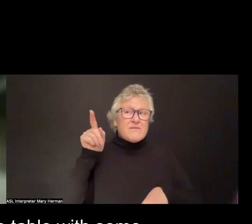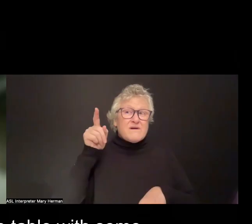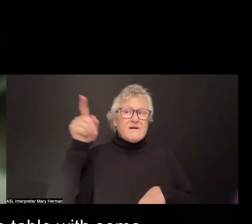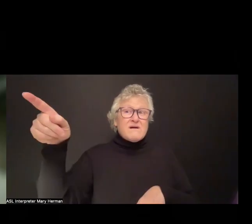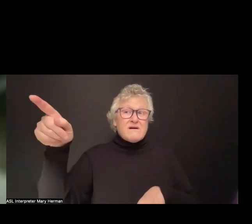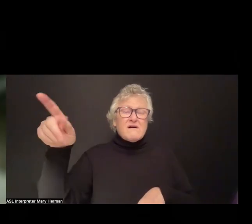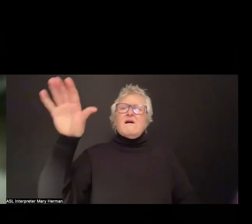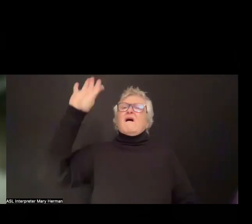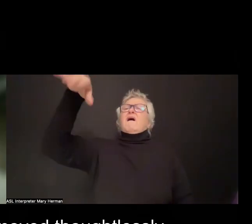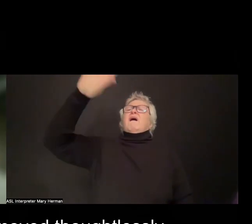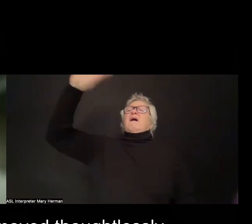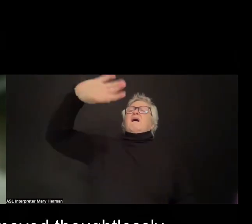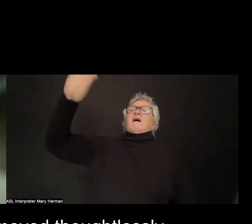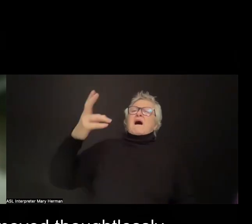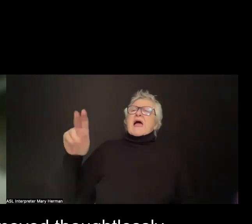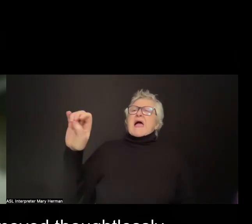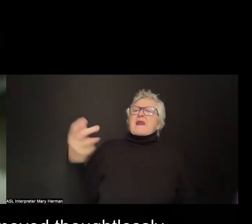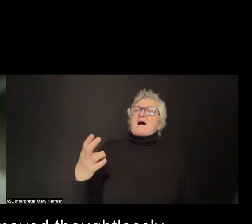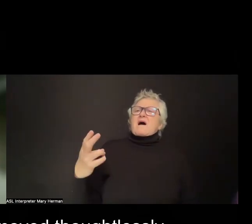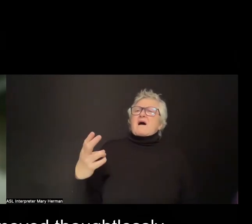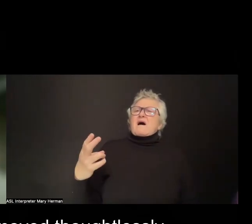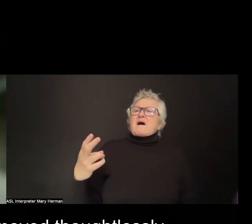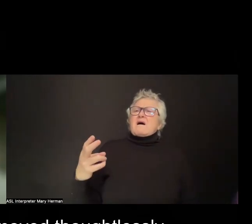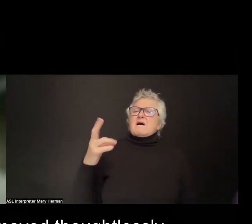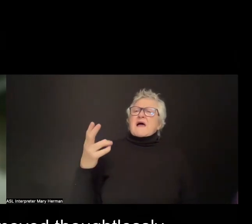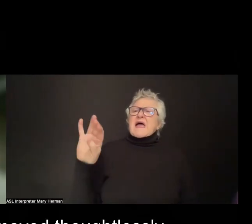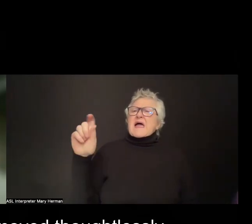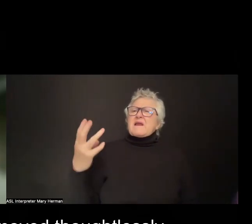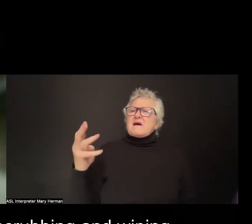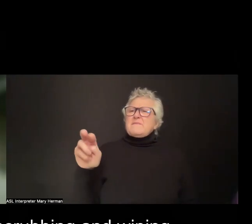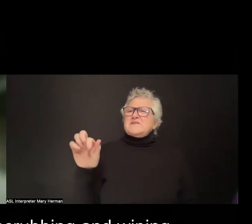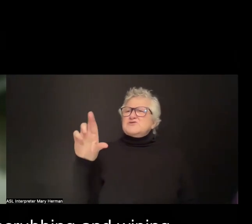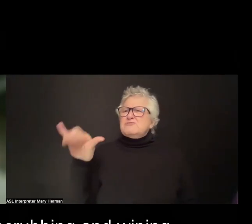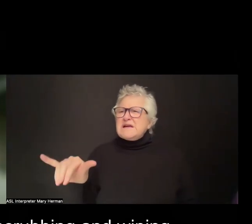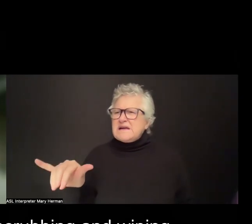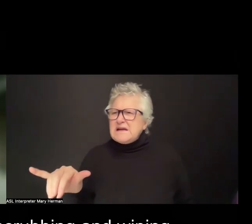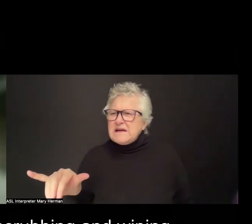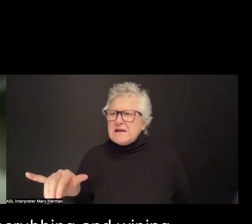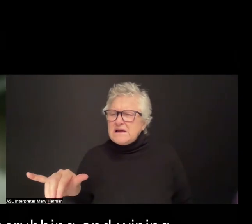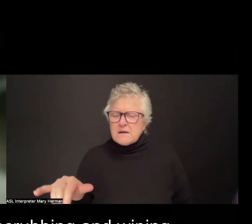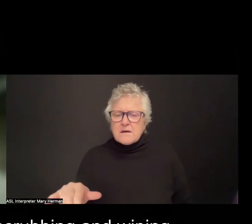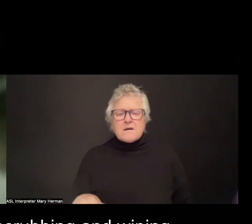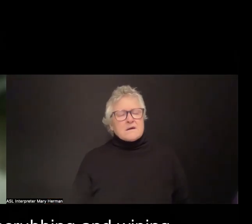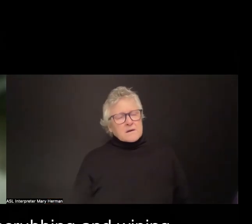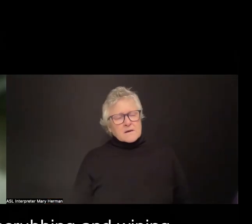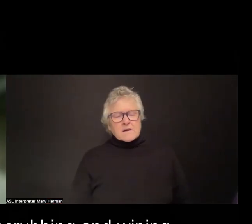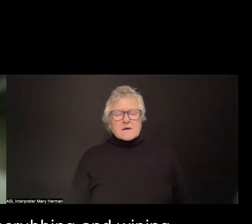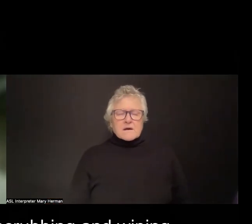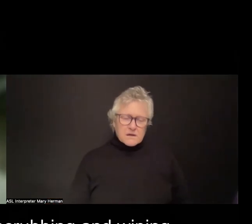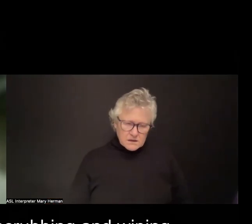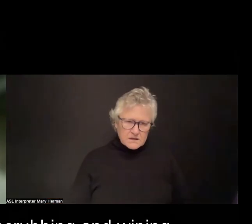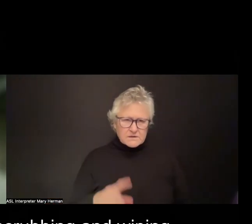with some bitterness. But as my hands moved thoughtlessly through their labors the rest of that day, cleaning and scrubbing and wiping and